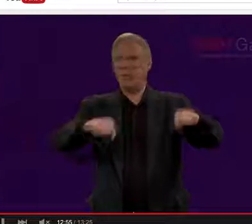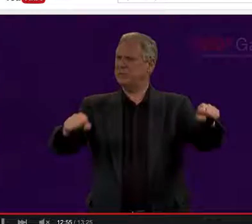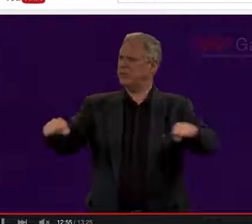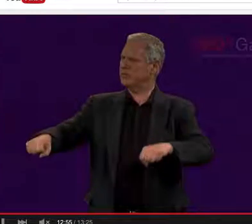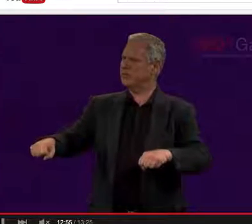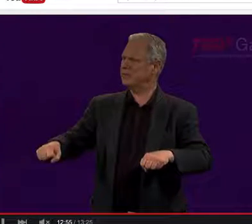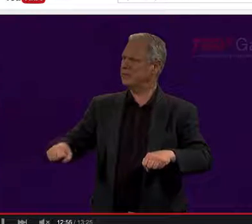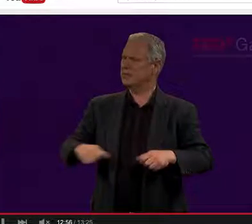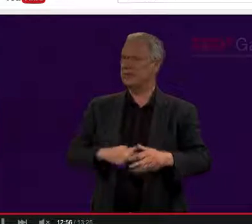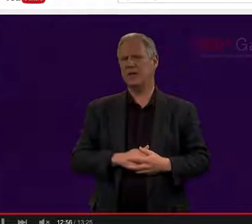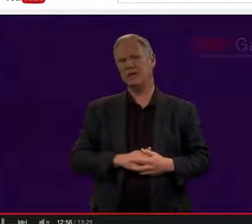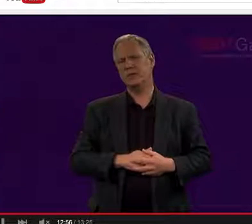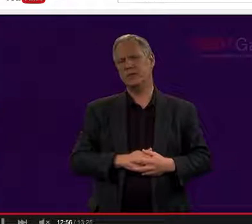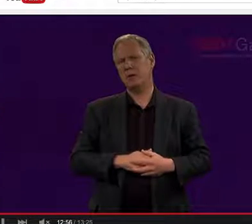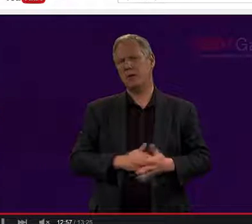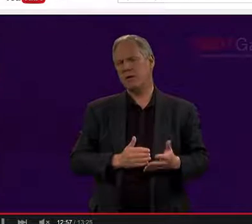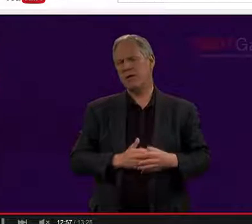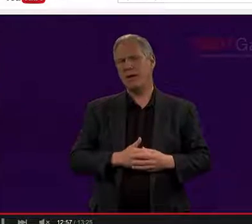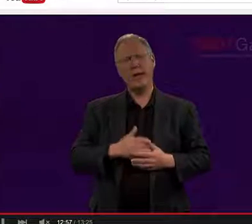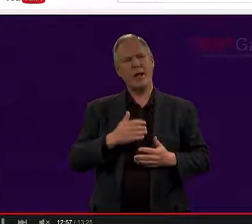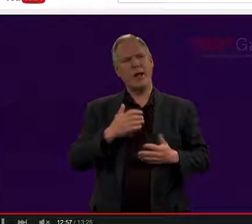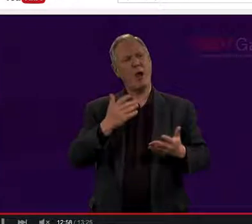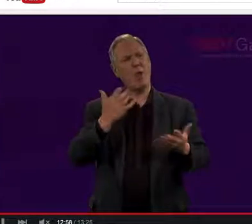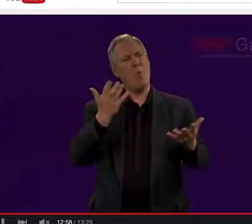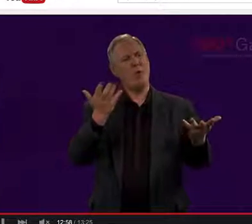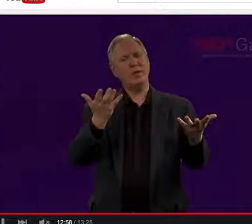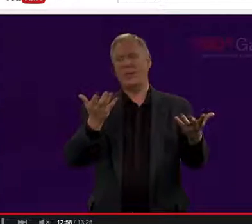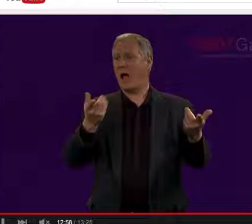and solve a solution. It is possible.